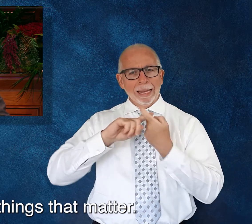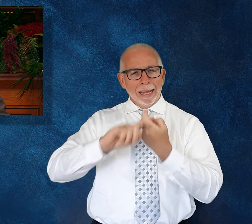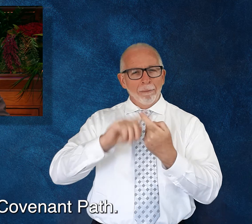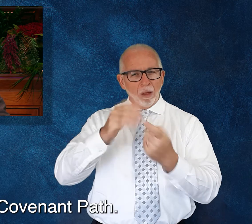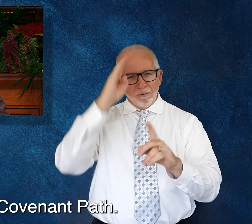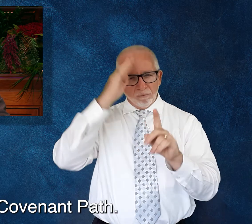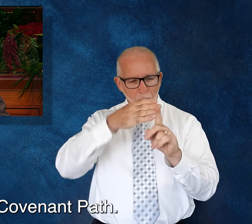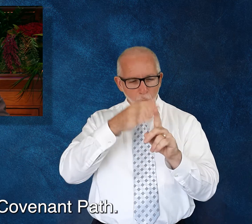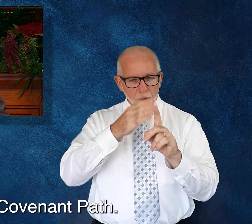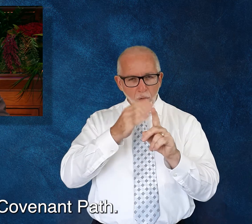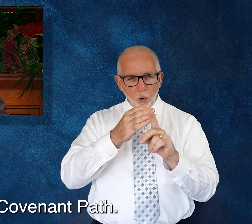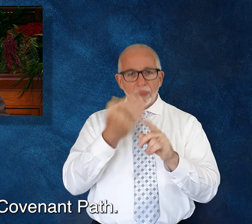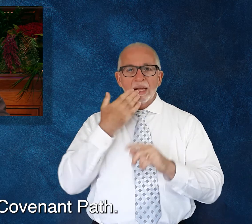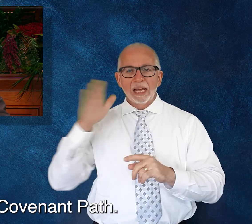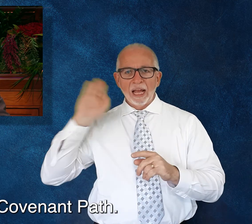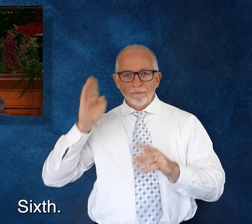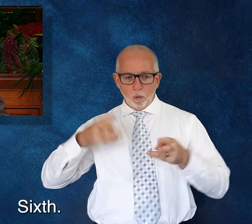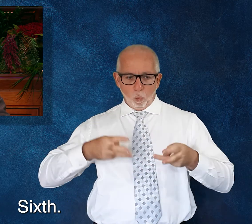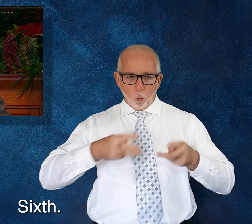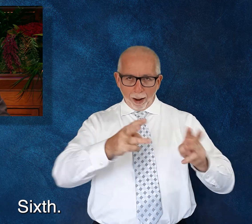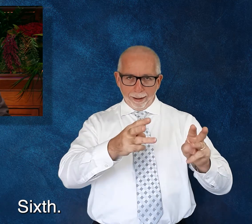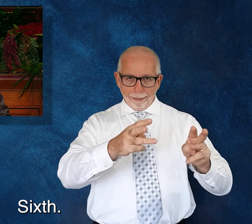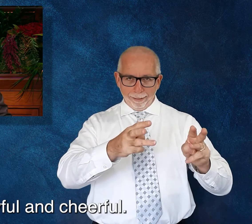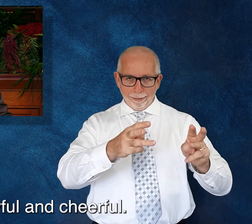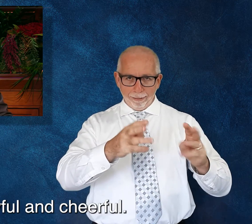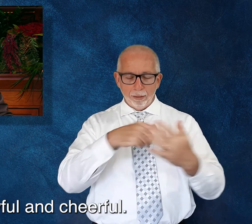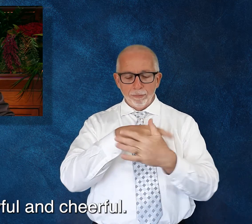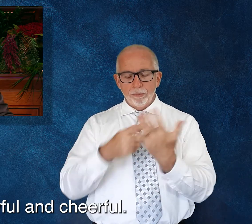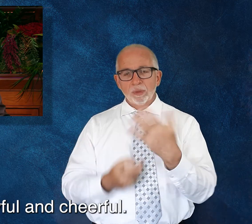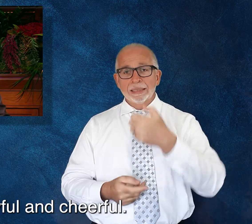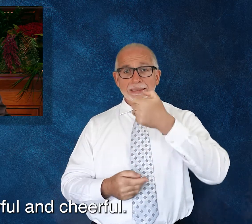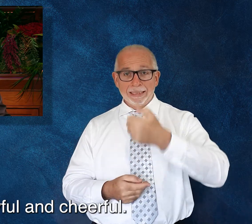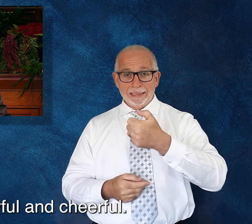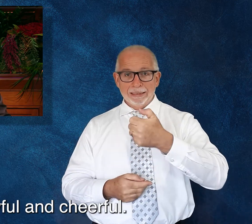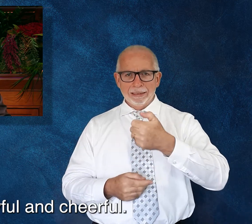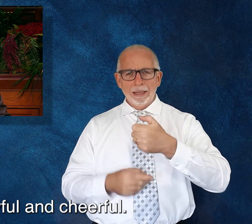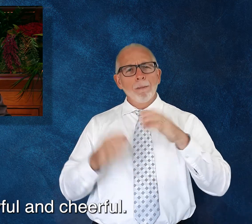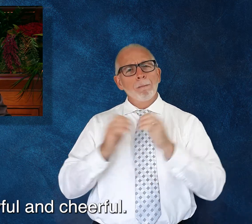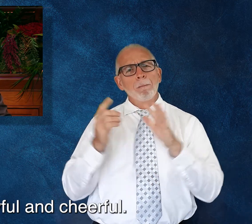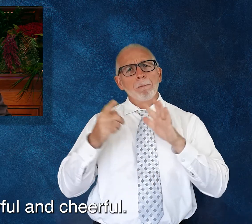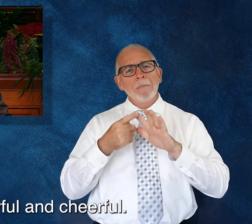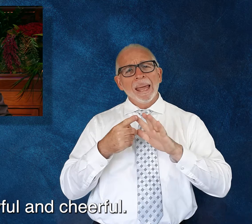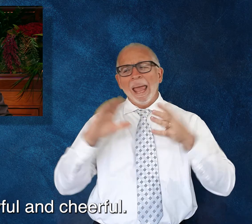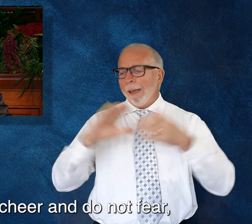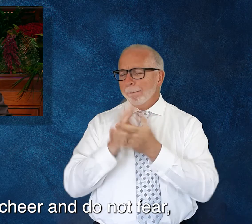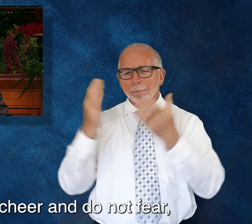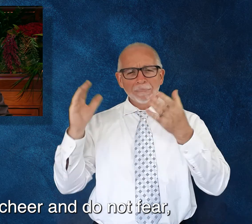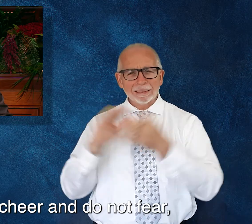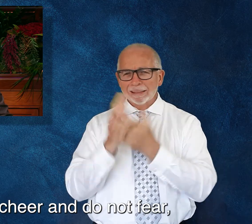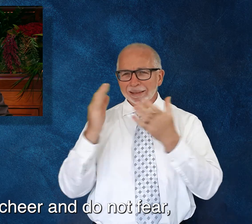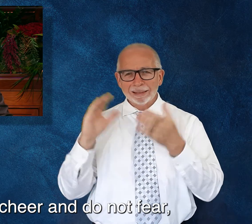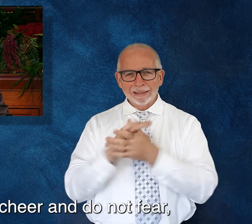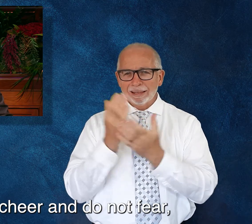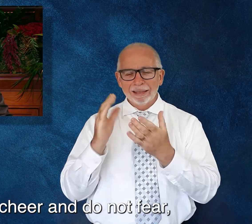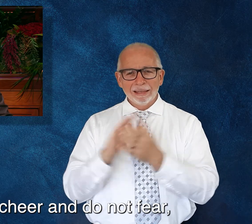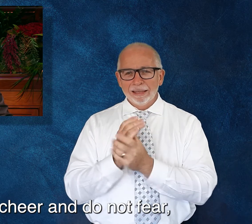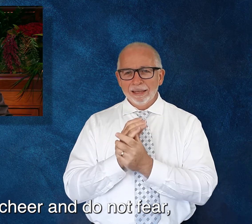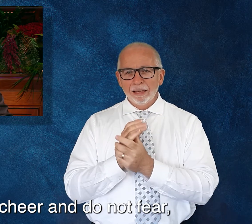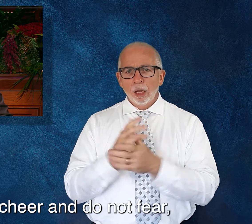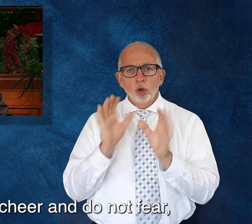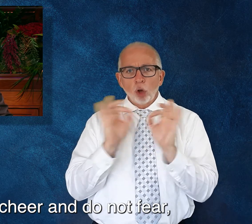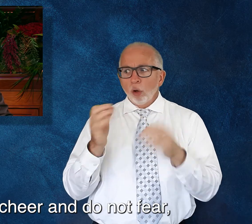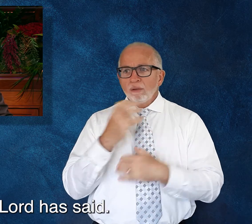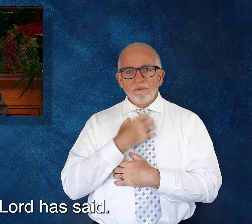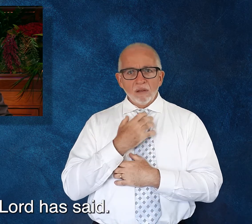matter—the covenant path. Sixth, be joyful and cheerful. Be of good cheer and do